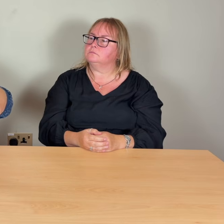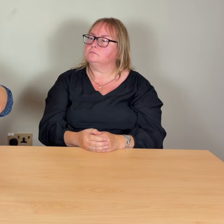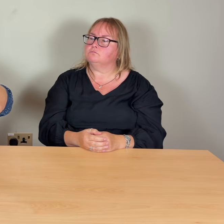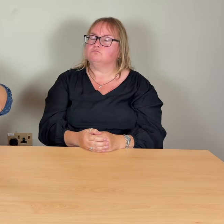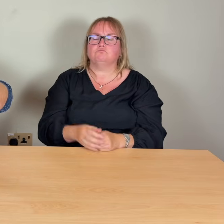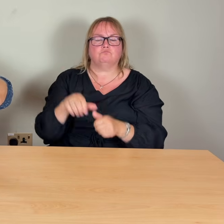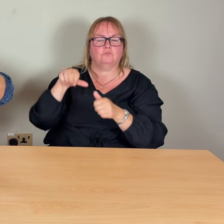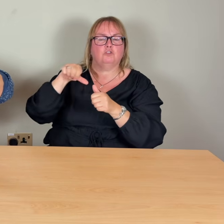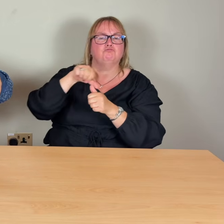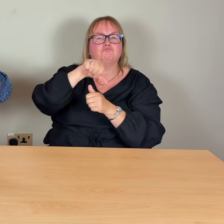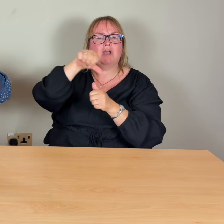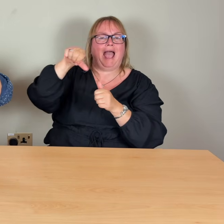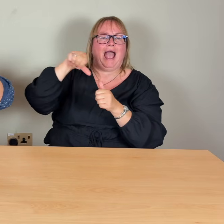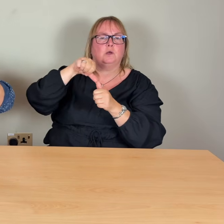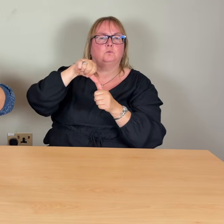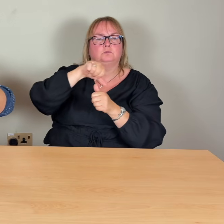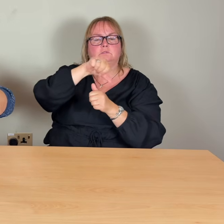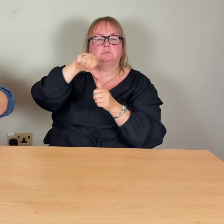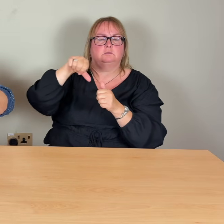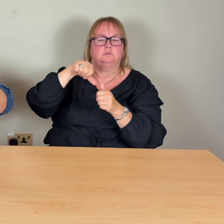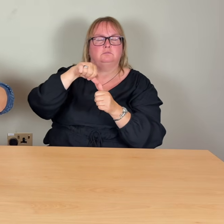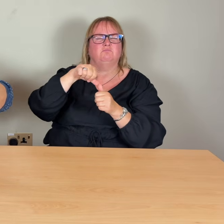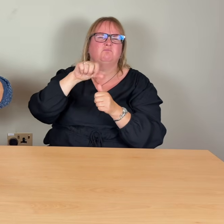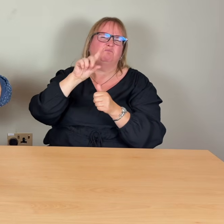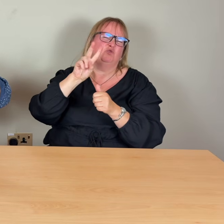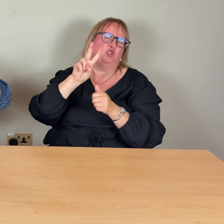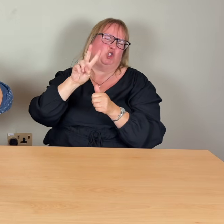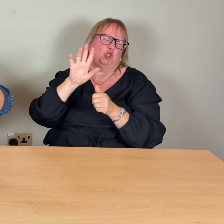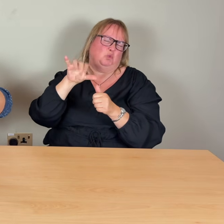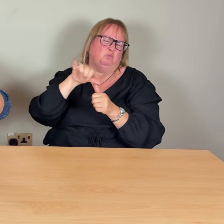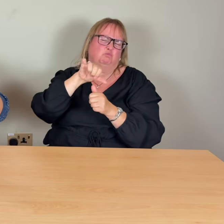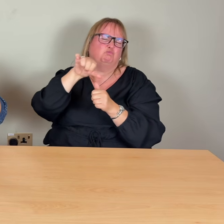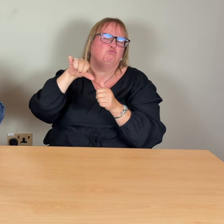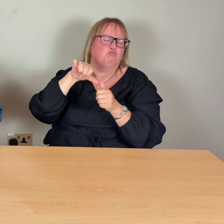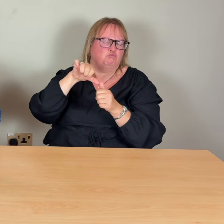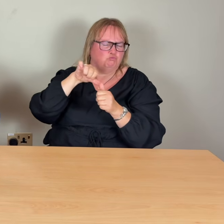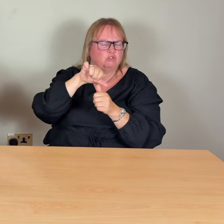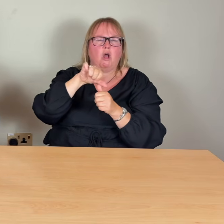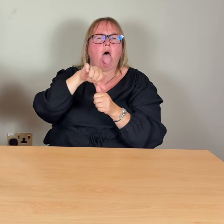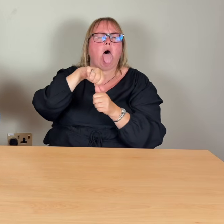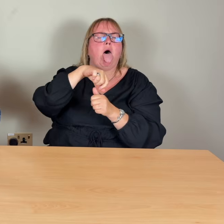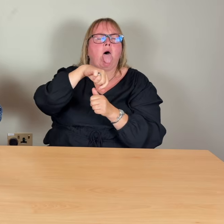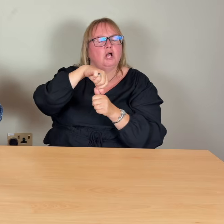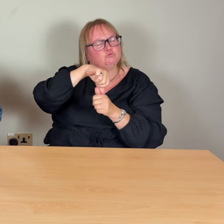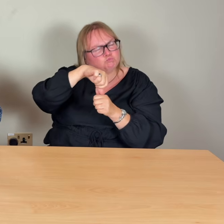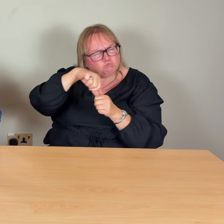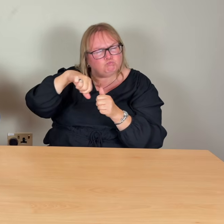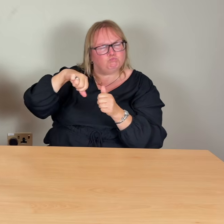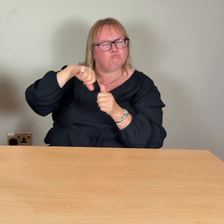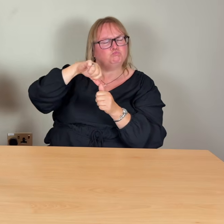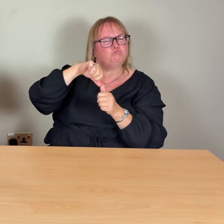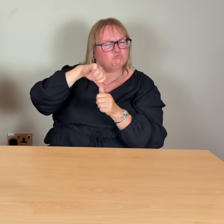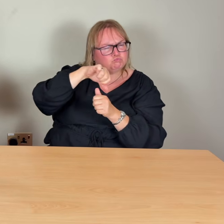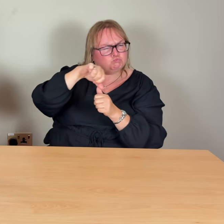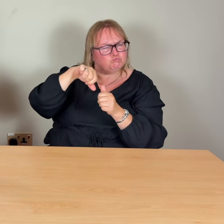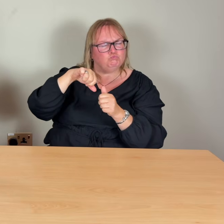and I wrap it around a couple of times, nice and tightly.